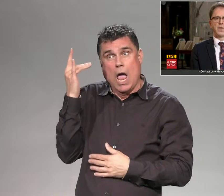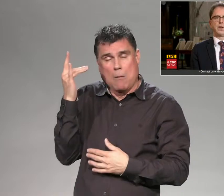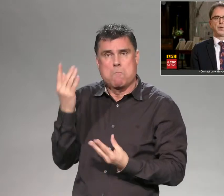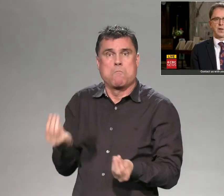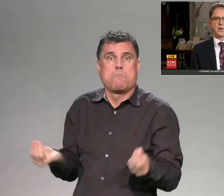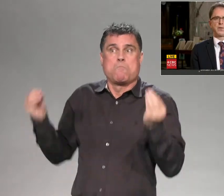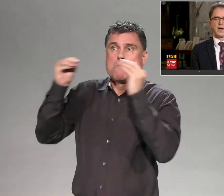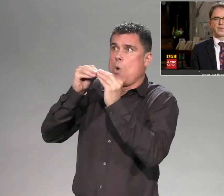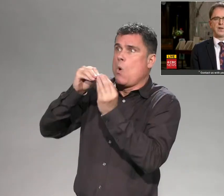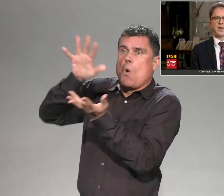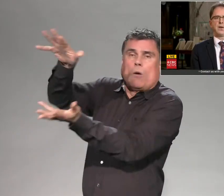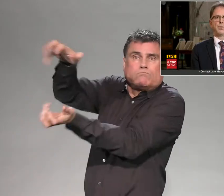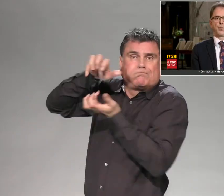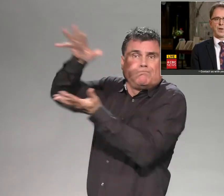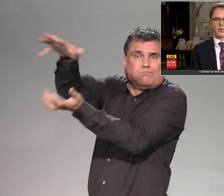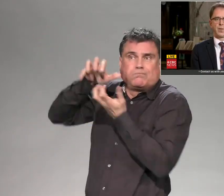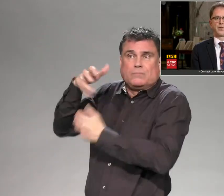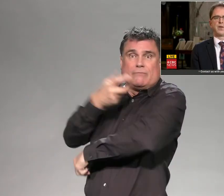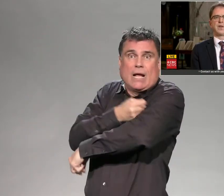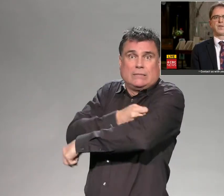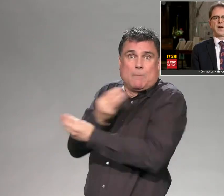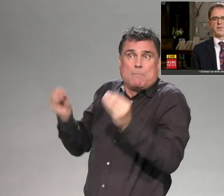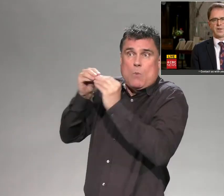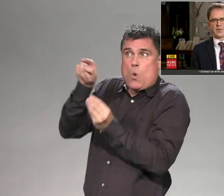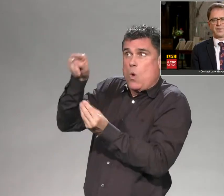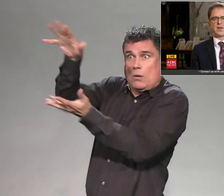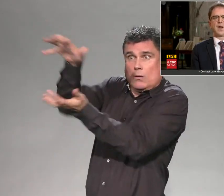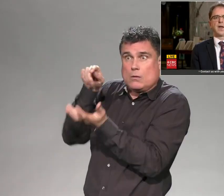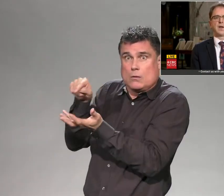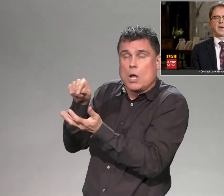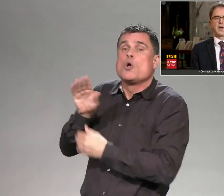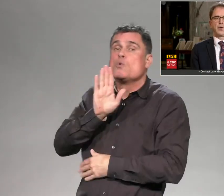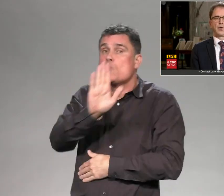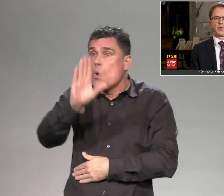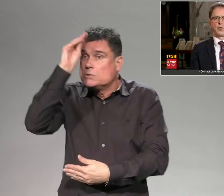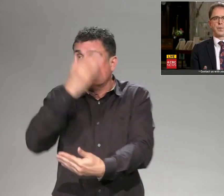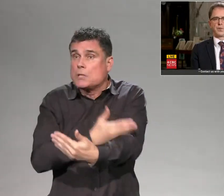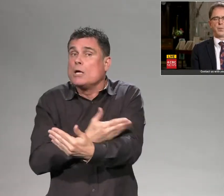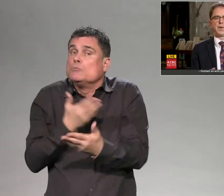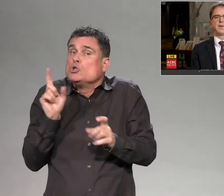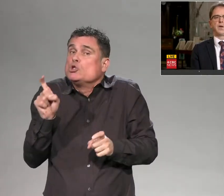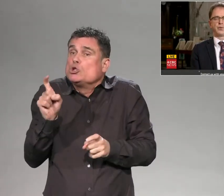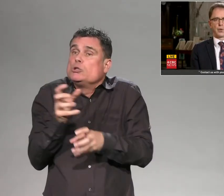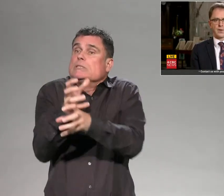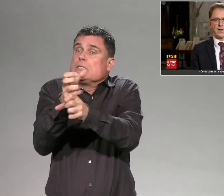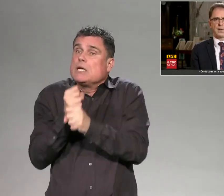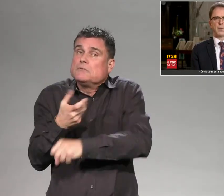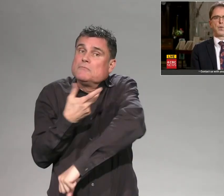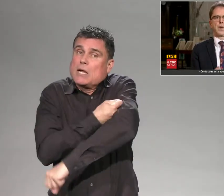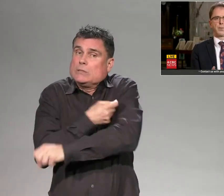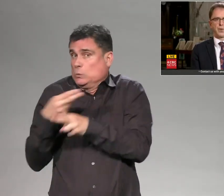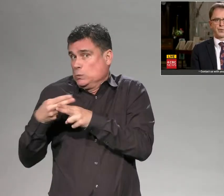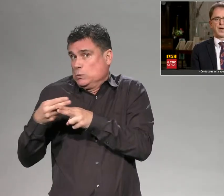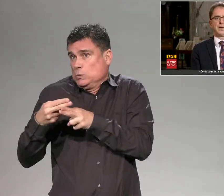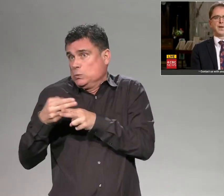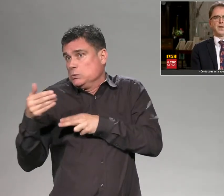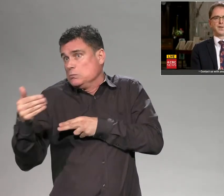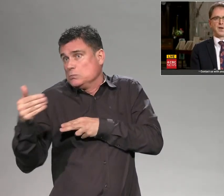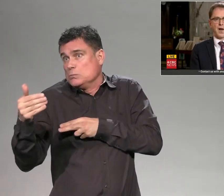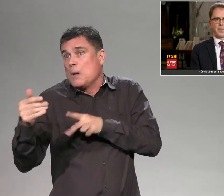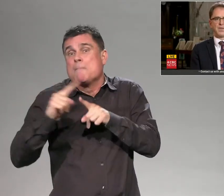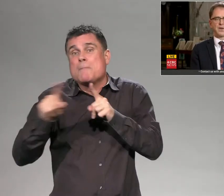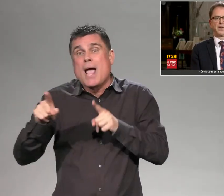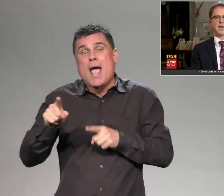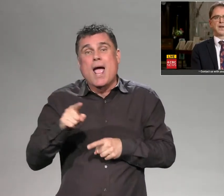We hope that you get your vaccine when the 75 to 79-year-old group is open shortly. It won't help your son